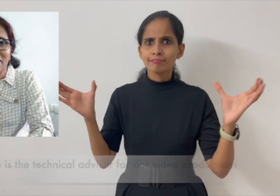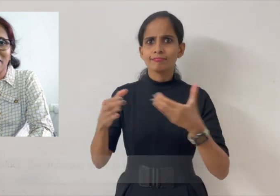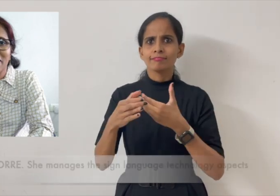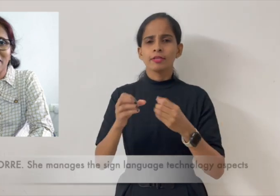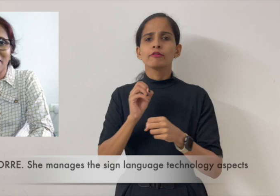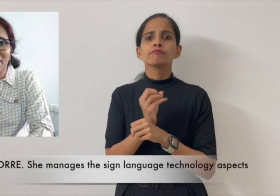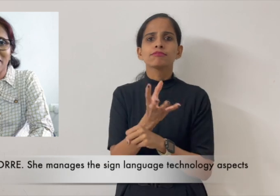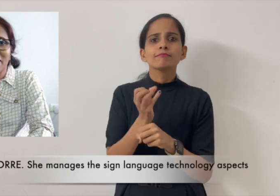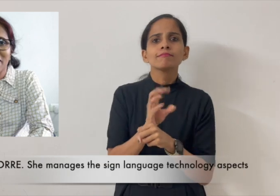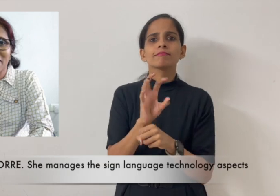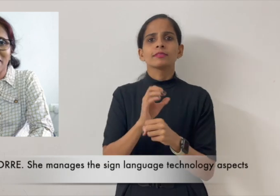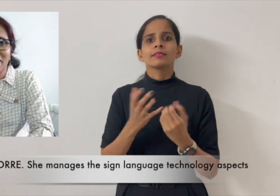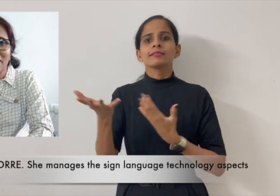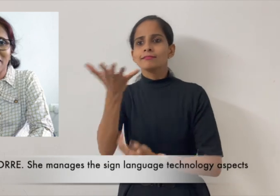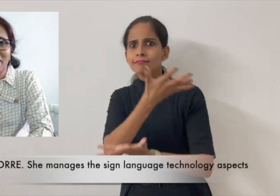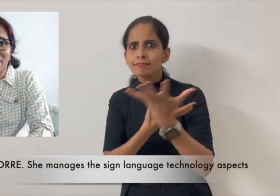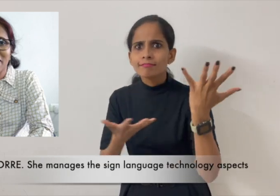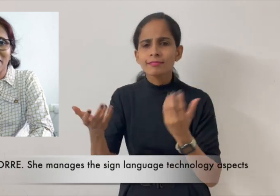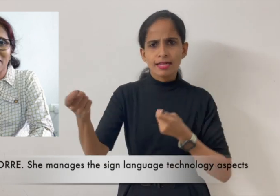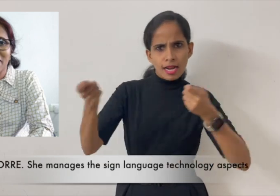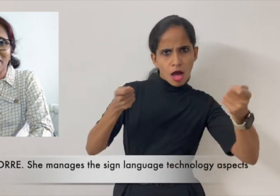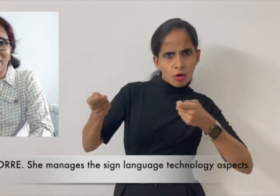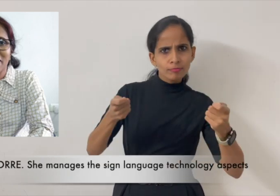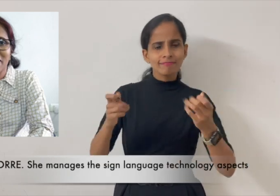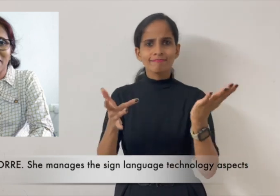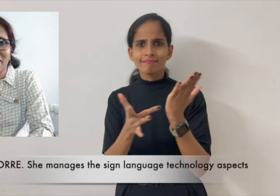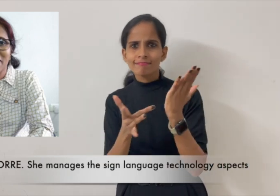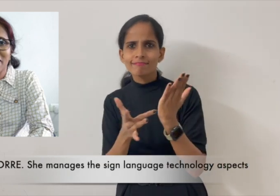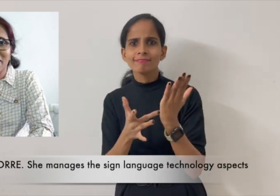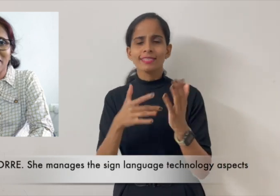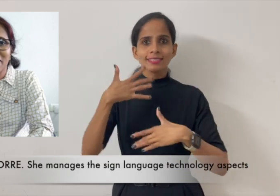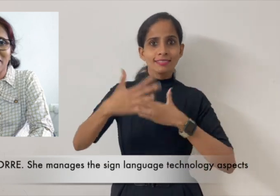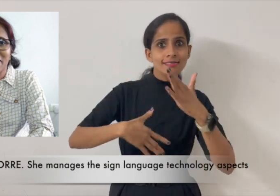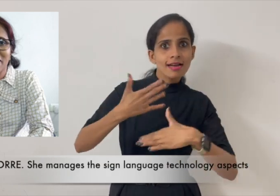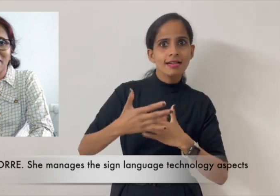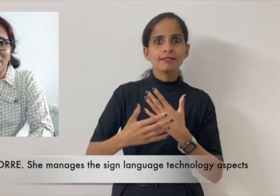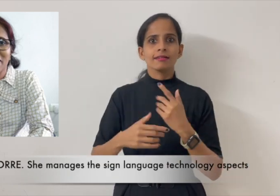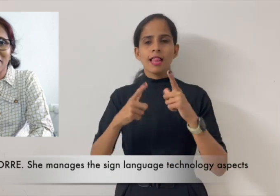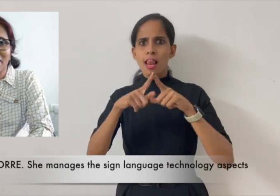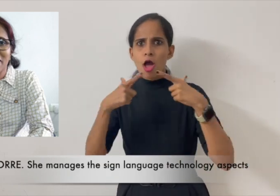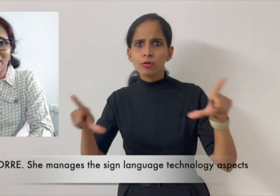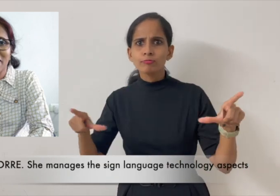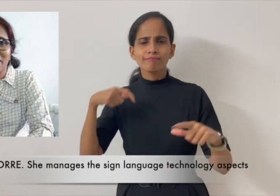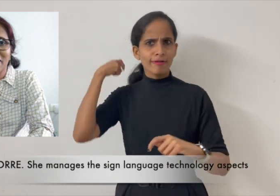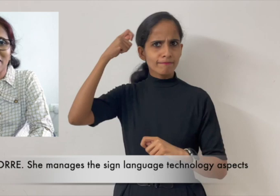CADRRE. She manages the sign language technology aspects,